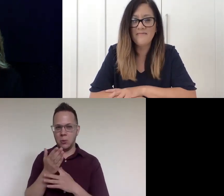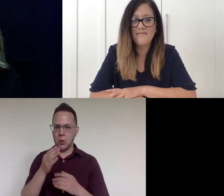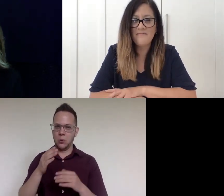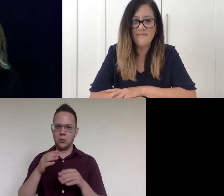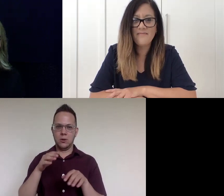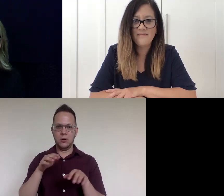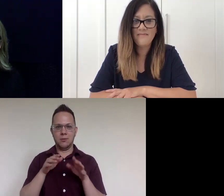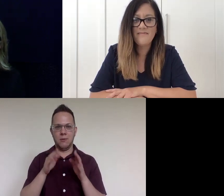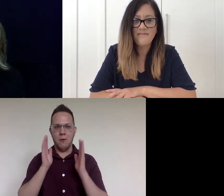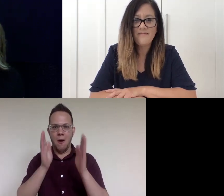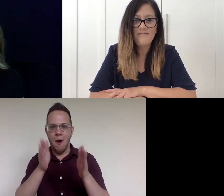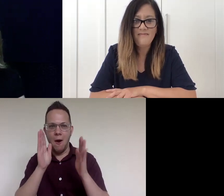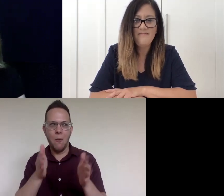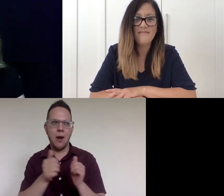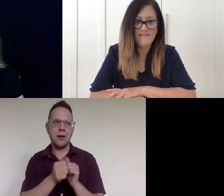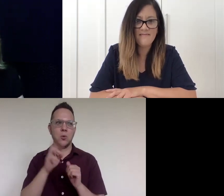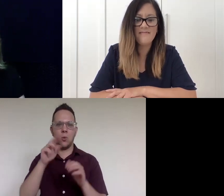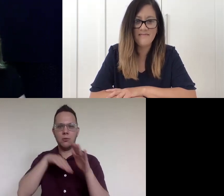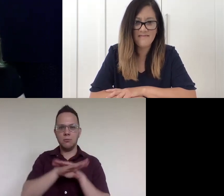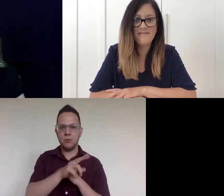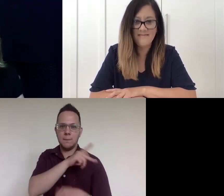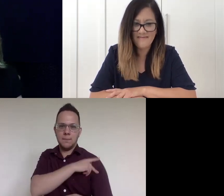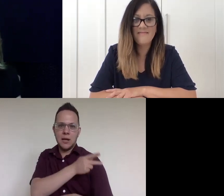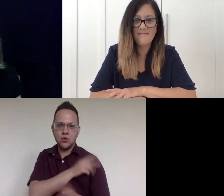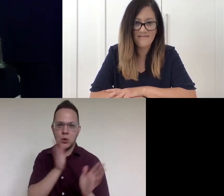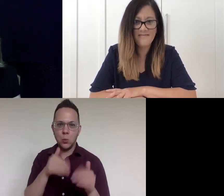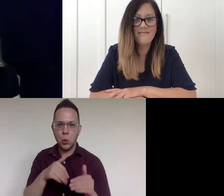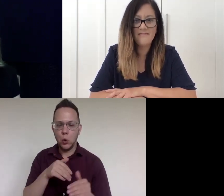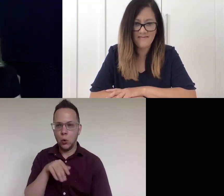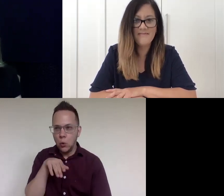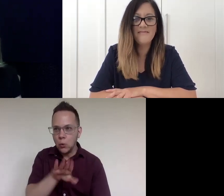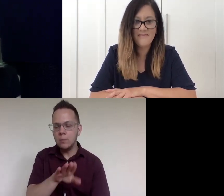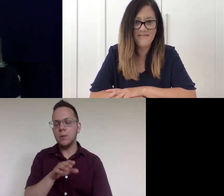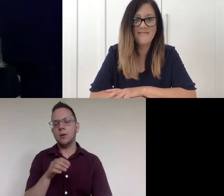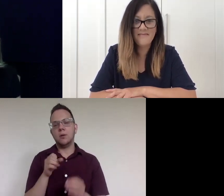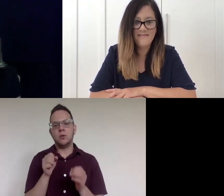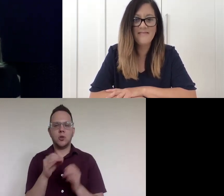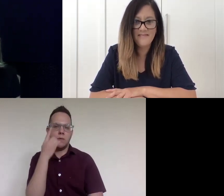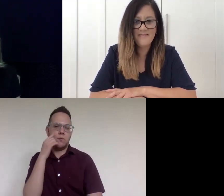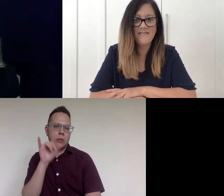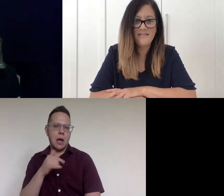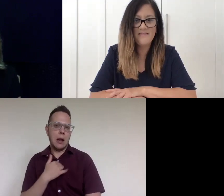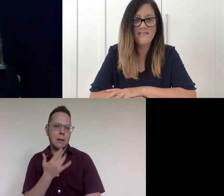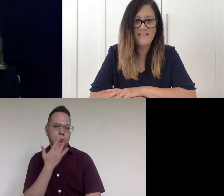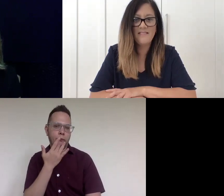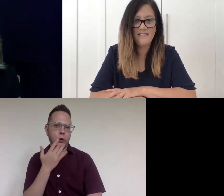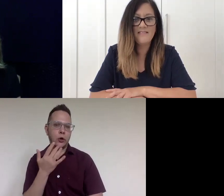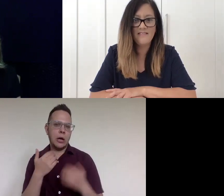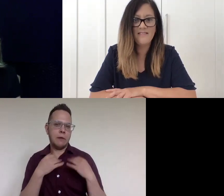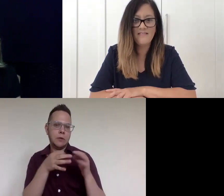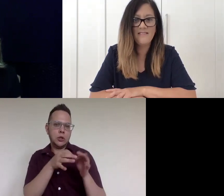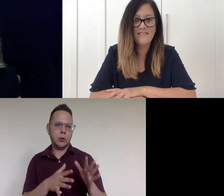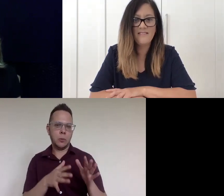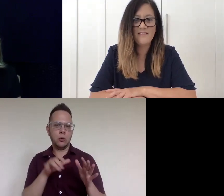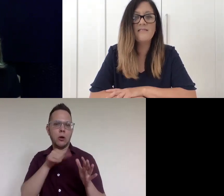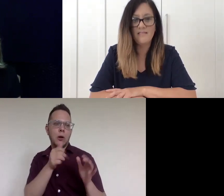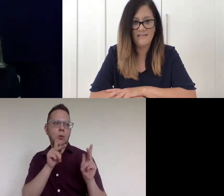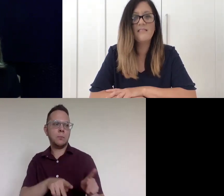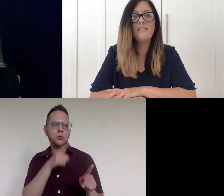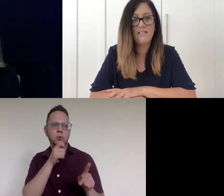the actual floor space and the hallways, going in and out of patients' rooms. So for a situation